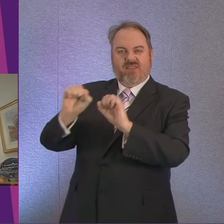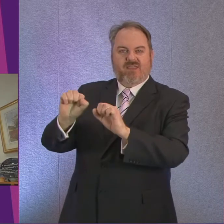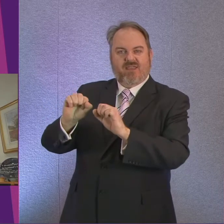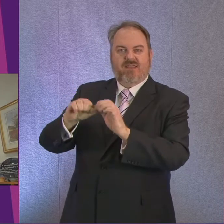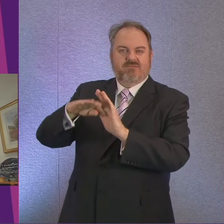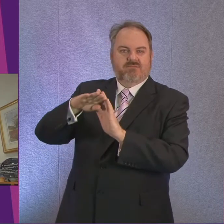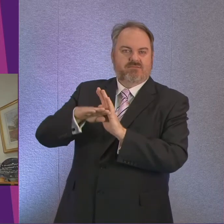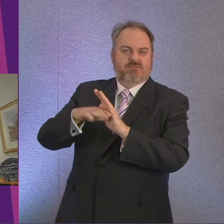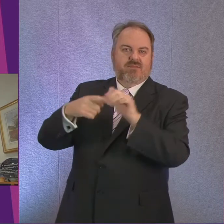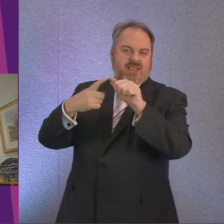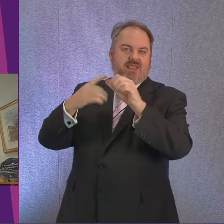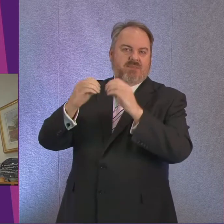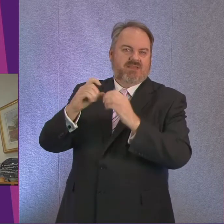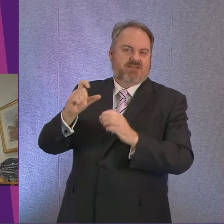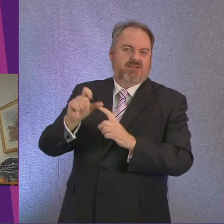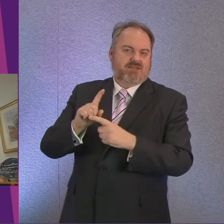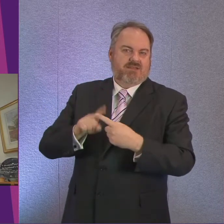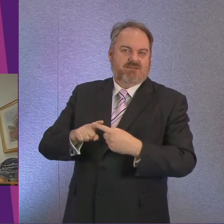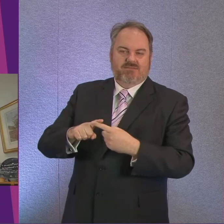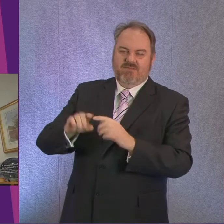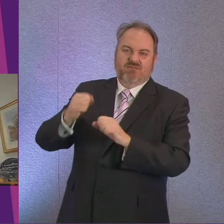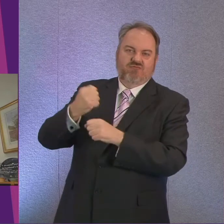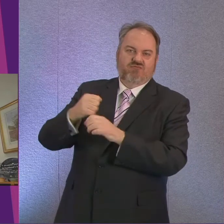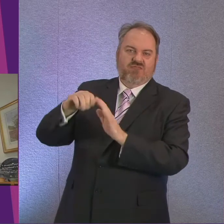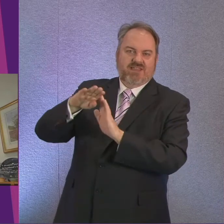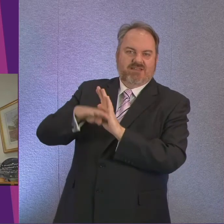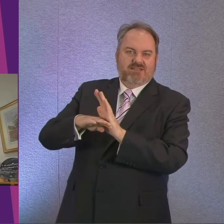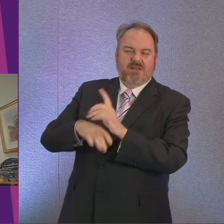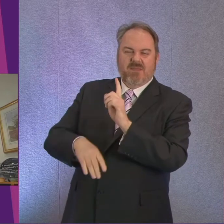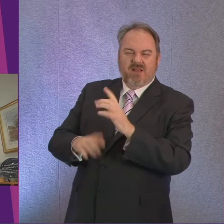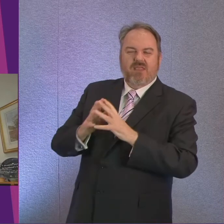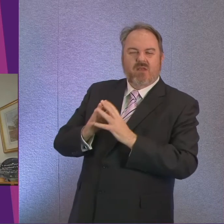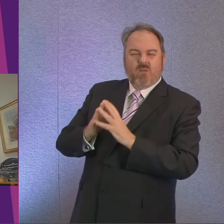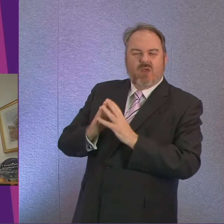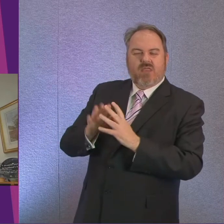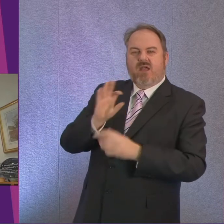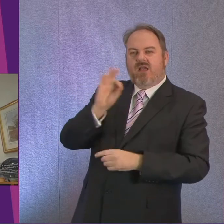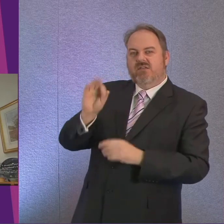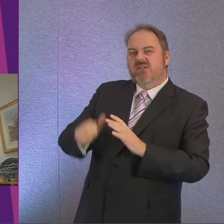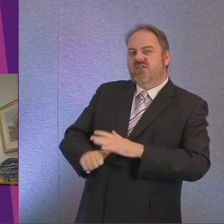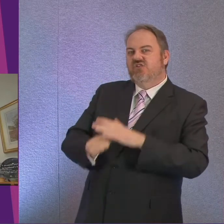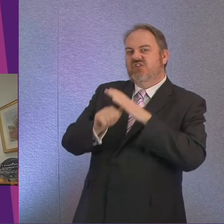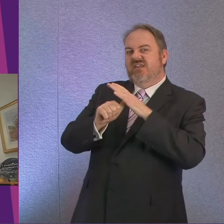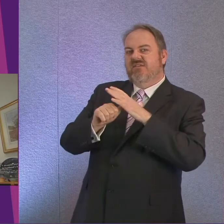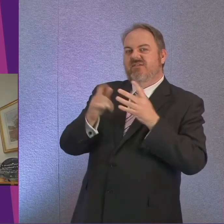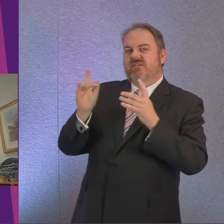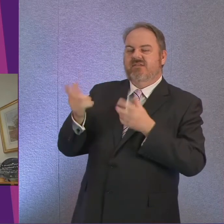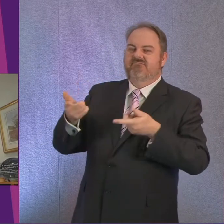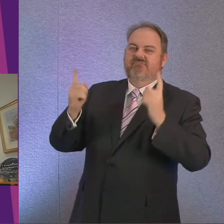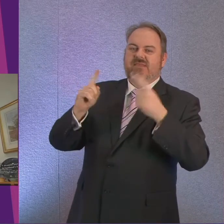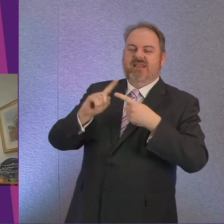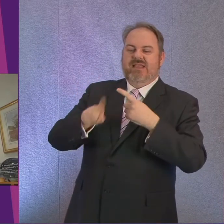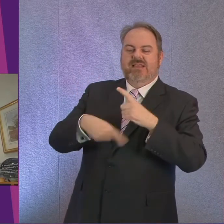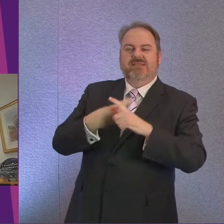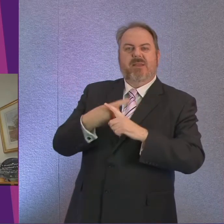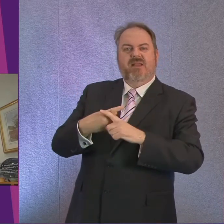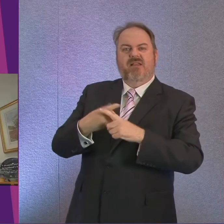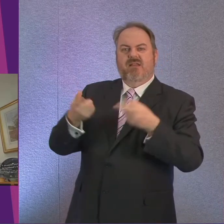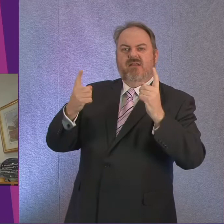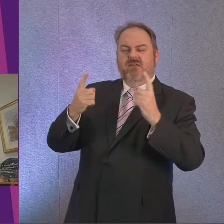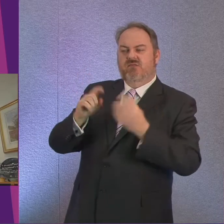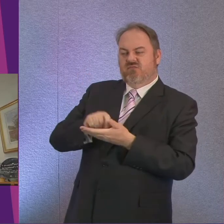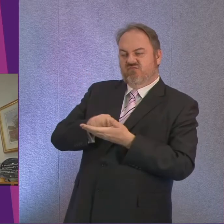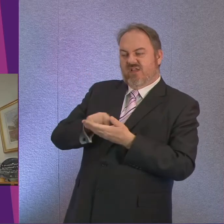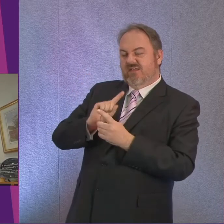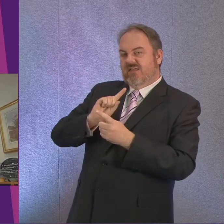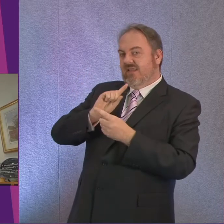of operational detail that I think I better ask the Chief Examiner to write to Beatrice Wishart on that question, and I'll arrange for that